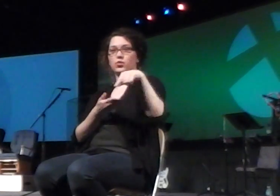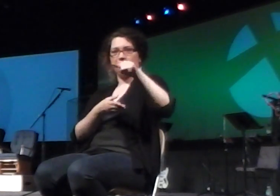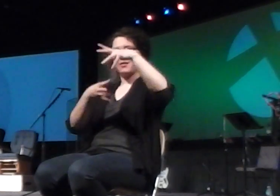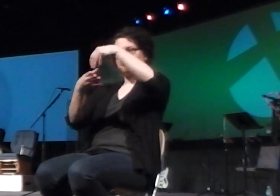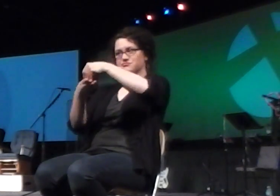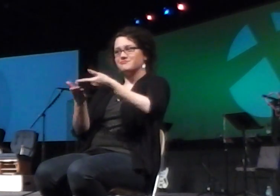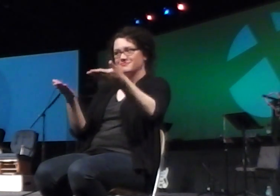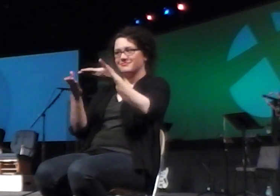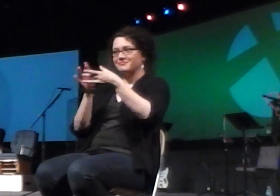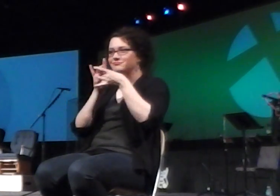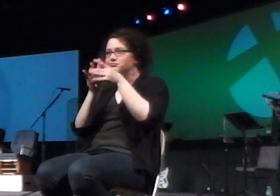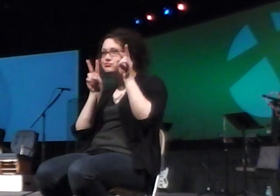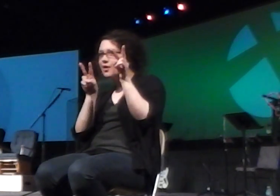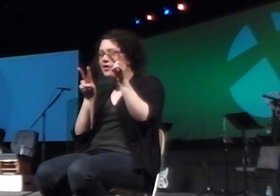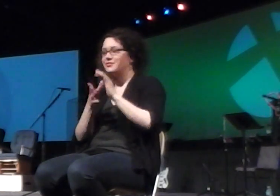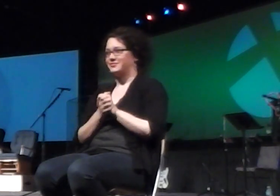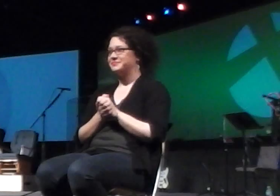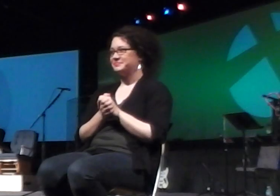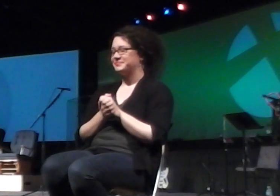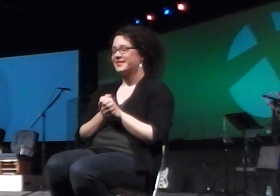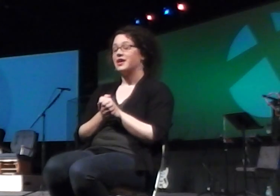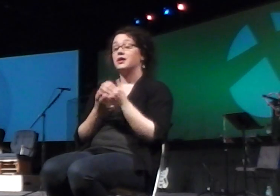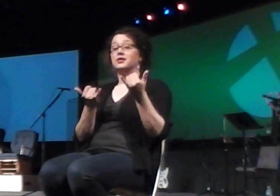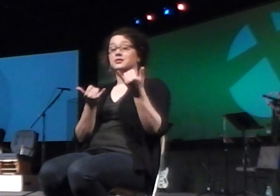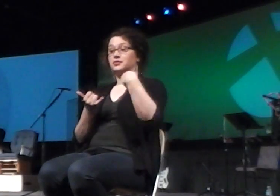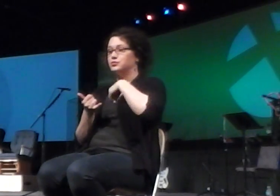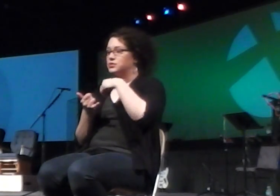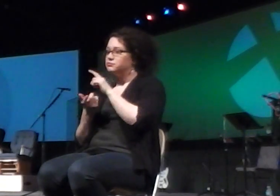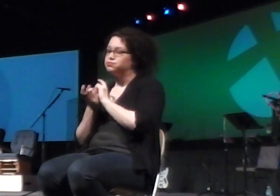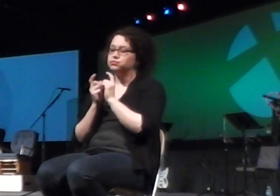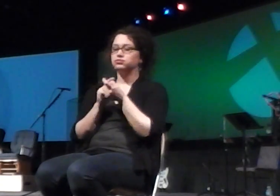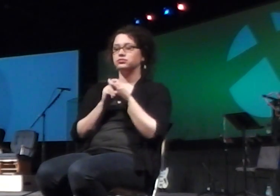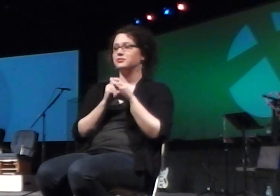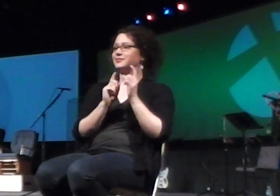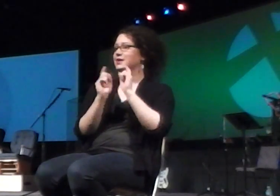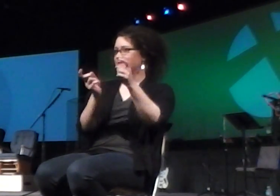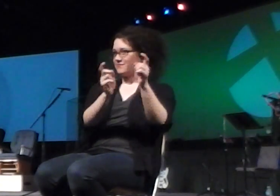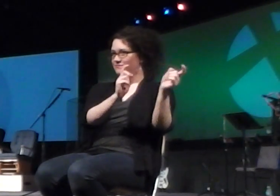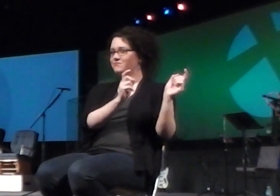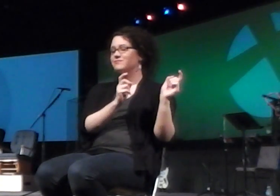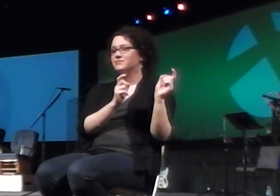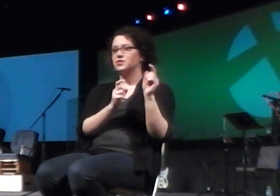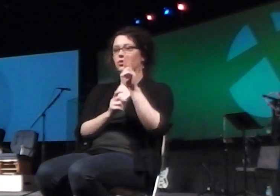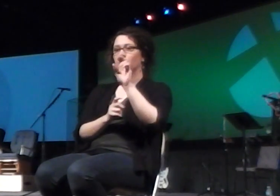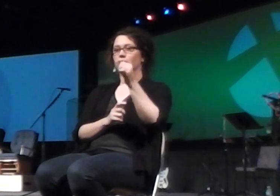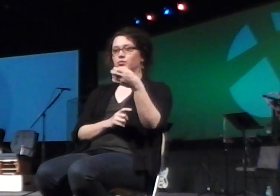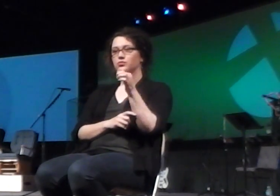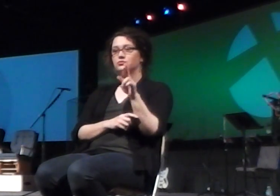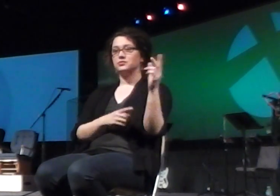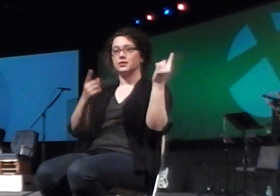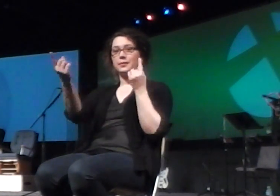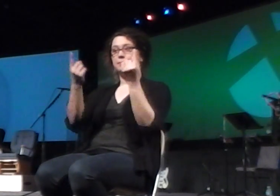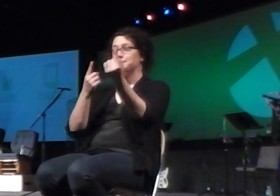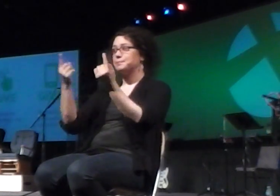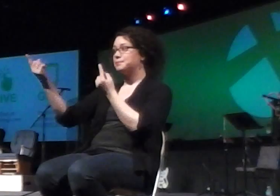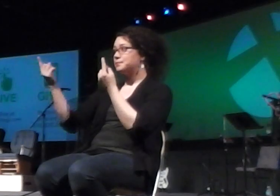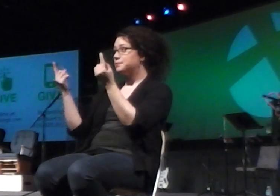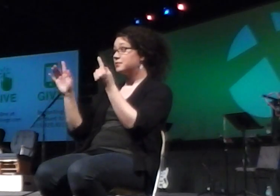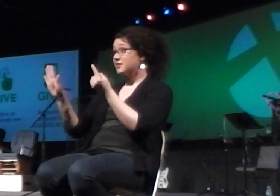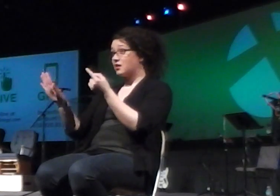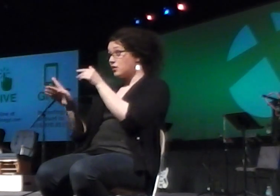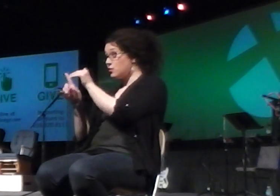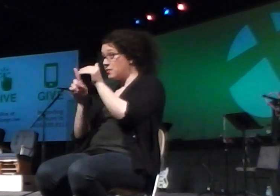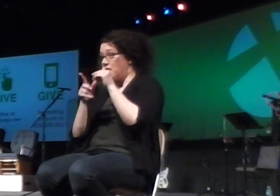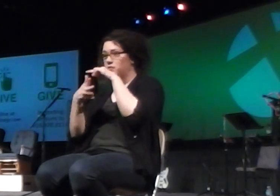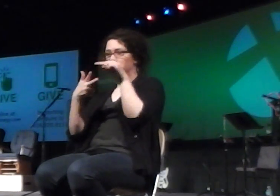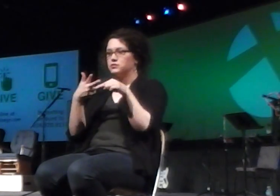can take part here at Frontline. Love to right now. We're going to transition into a time of giving, so if I could ask the ushers to come forward, that'd be great. Just a reminder, we have